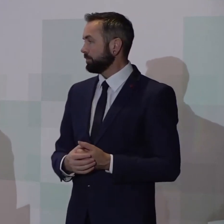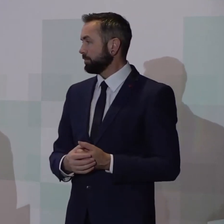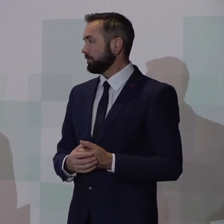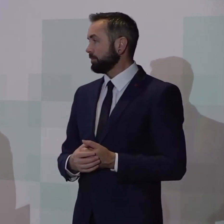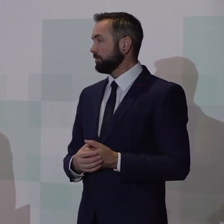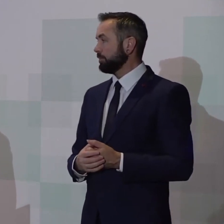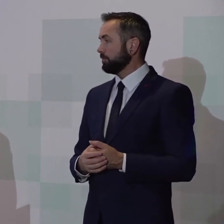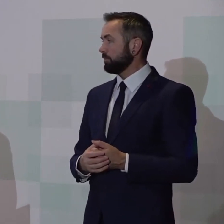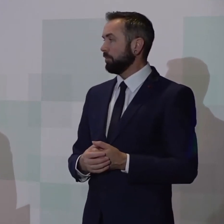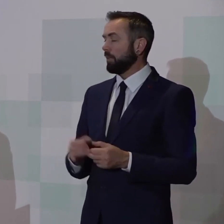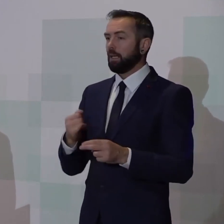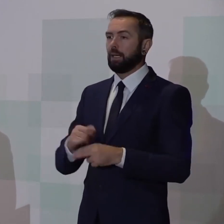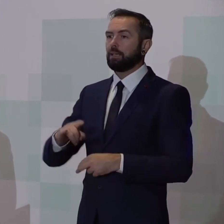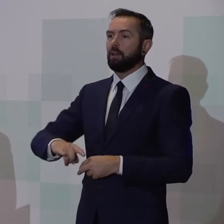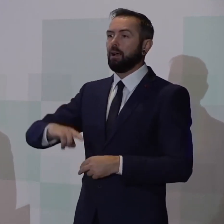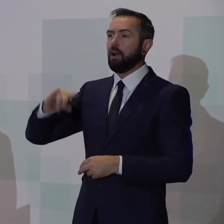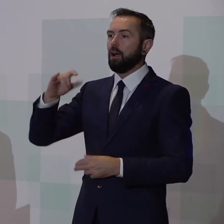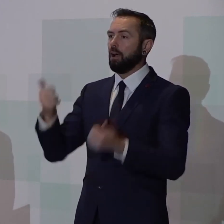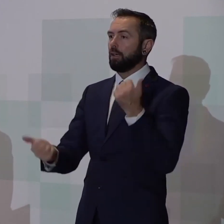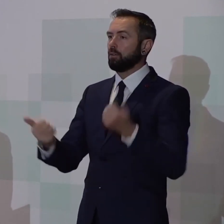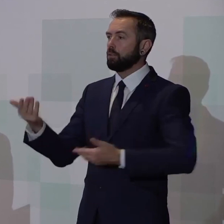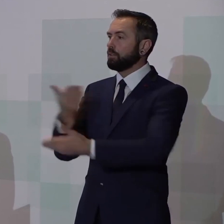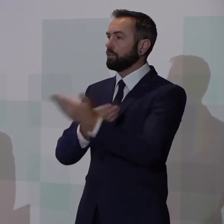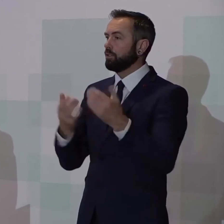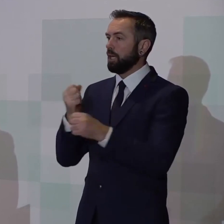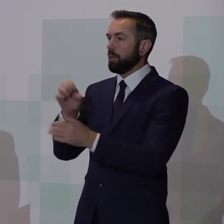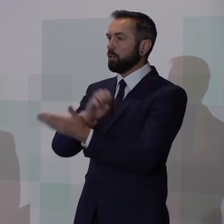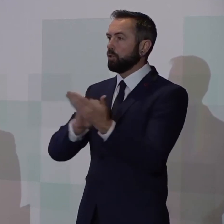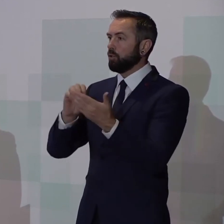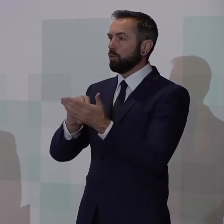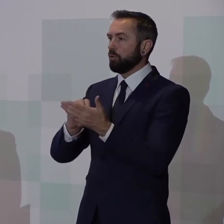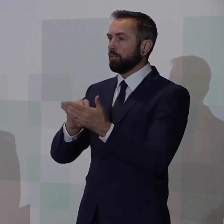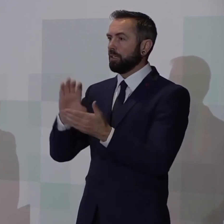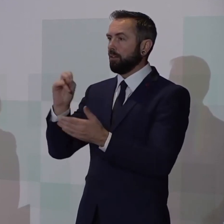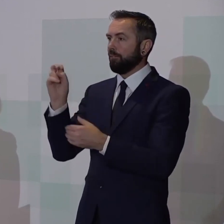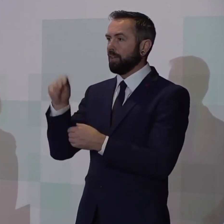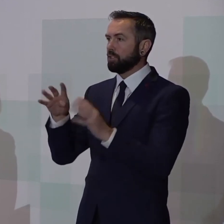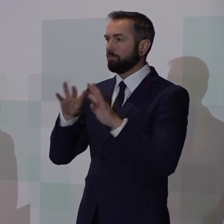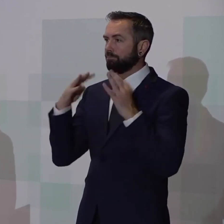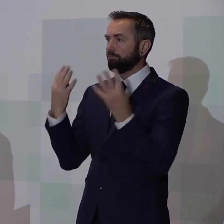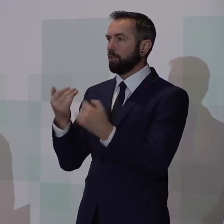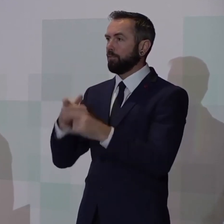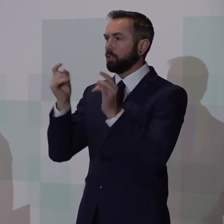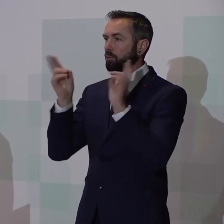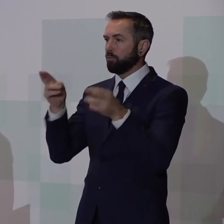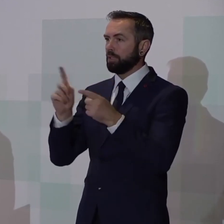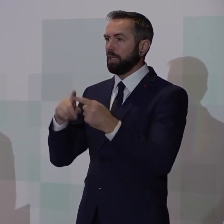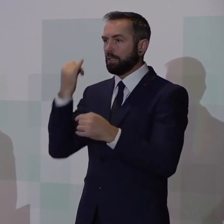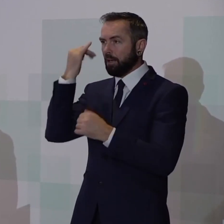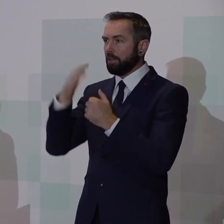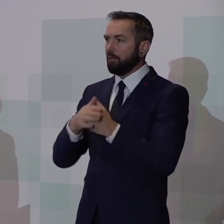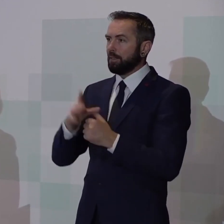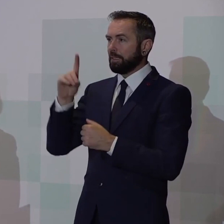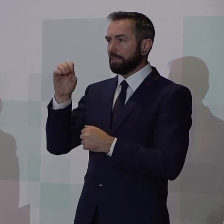Court discussion, there was significant discussion around the European Convention on Human Rights and the idea of a de facto